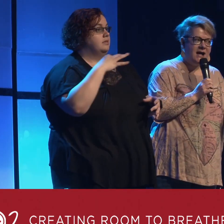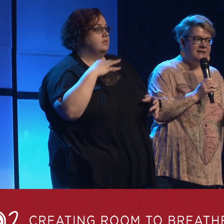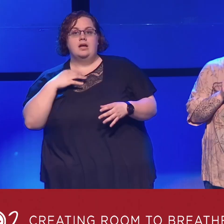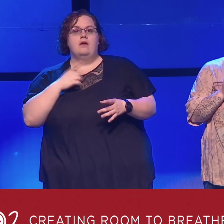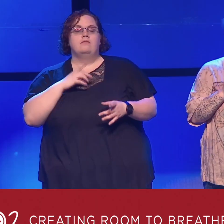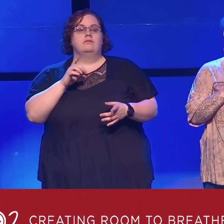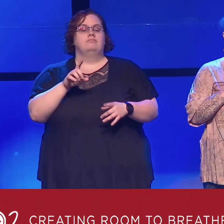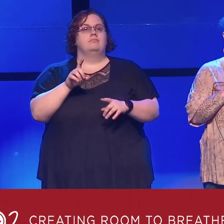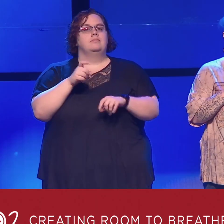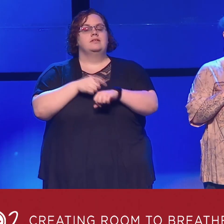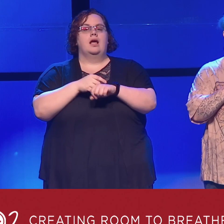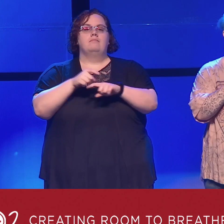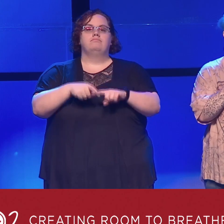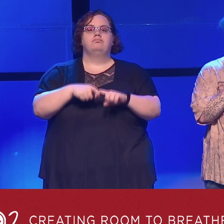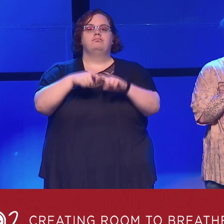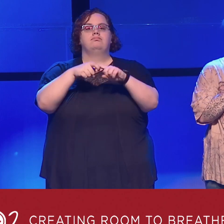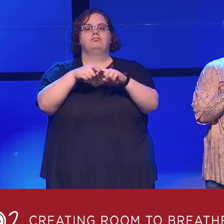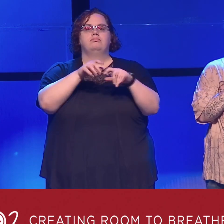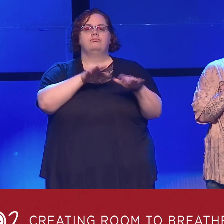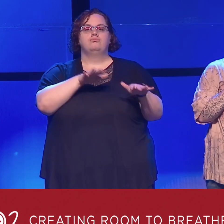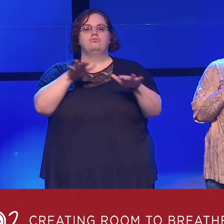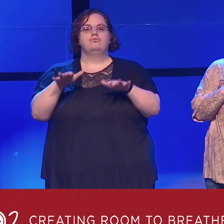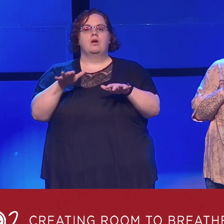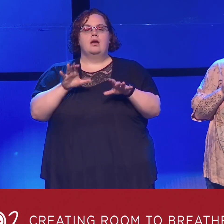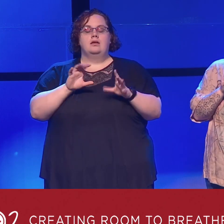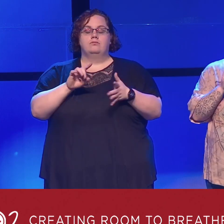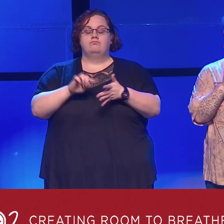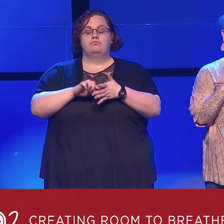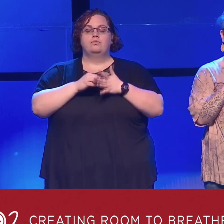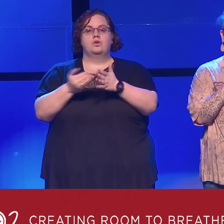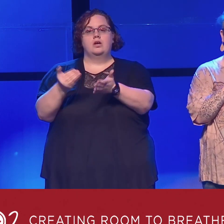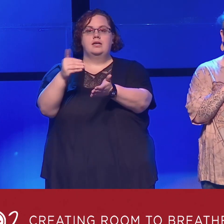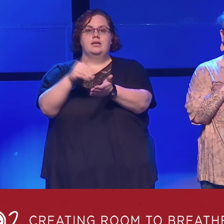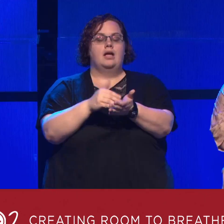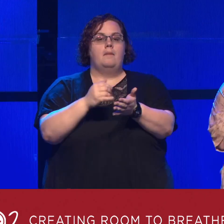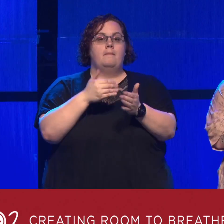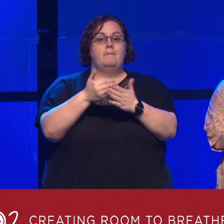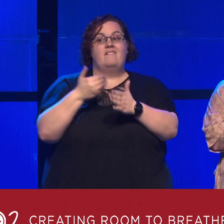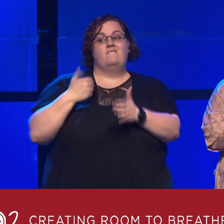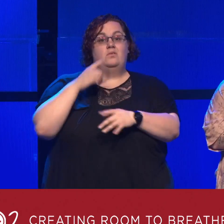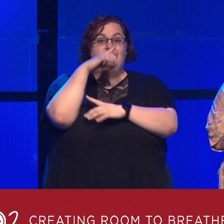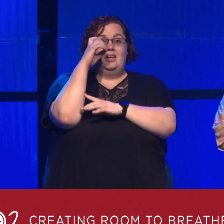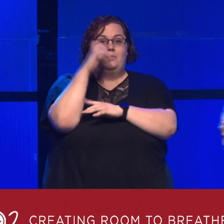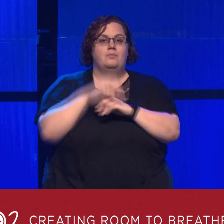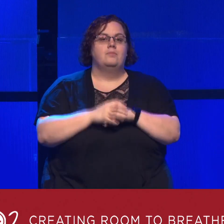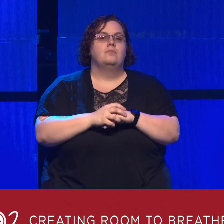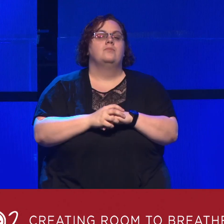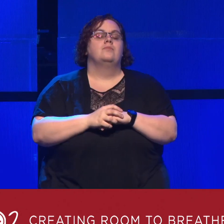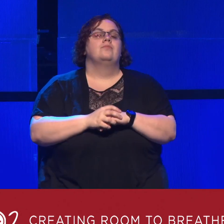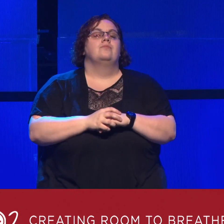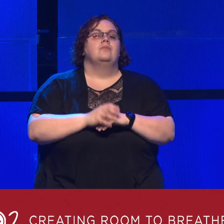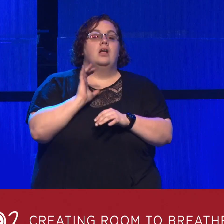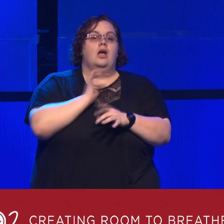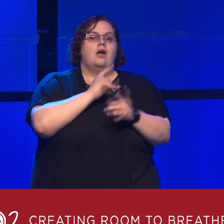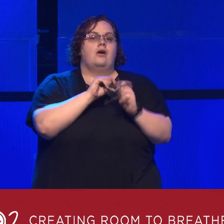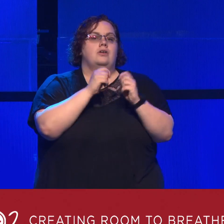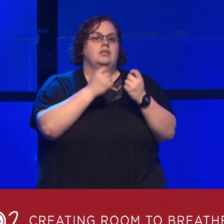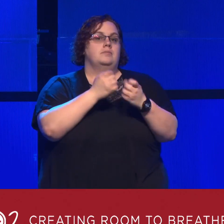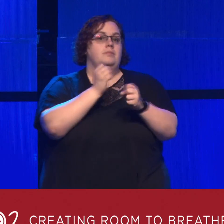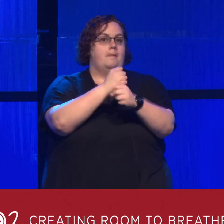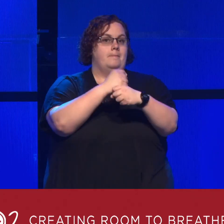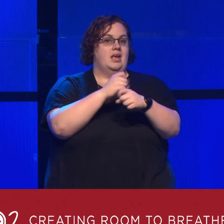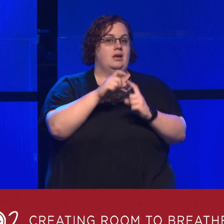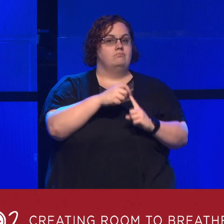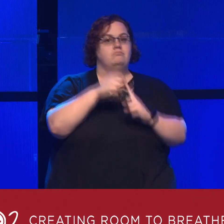to pause, rest, and regroup before we jump into the summer season. Our team is preparing a special video